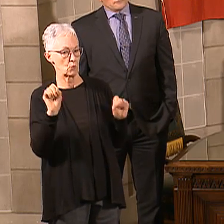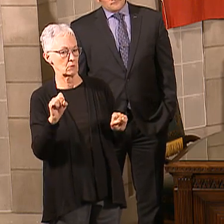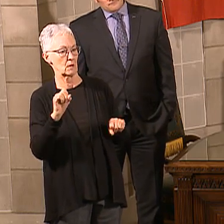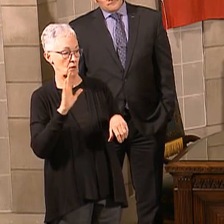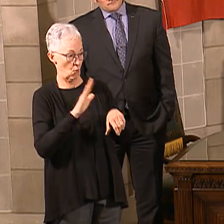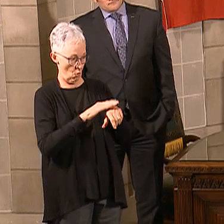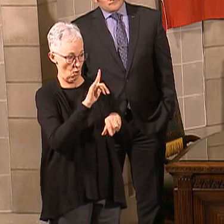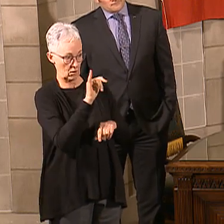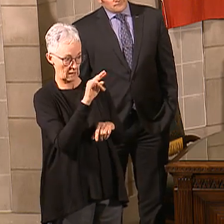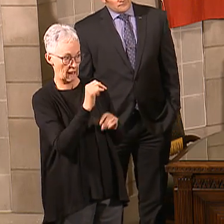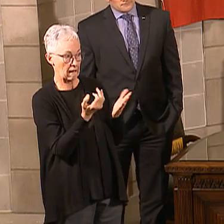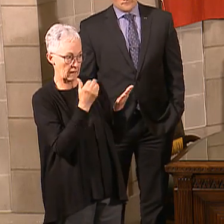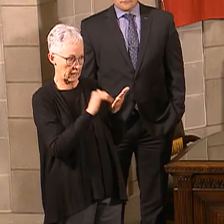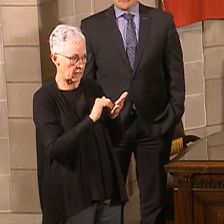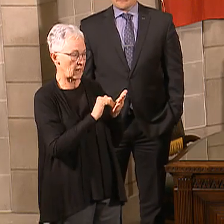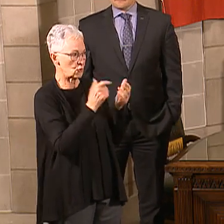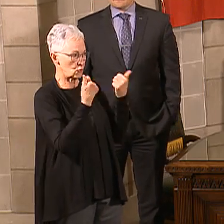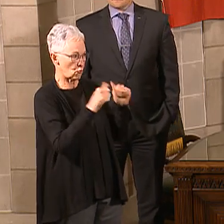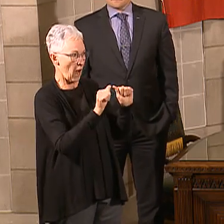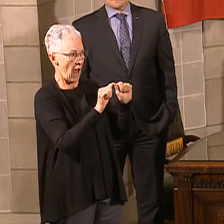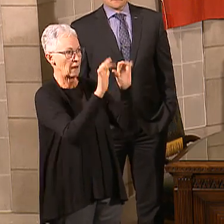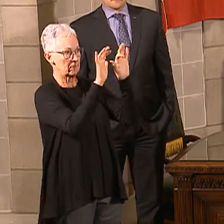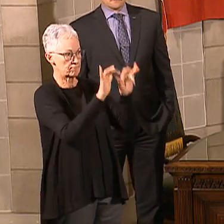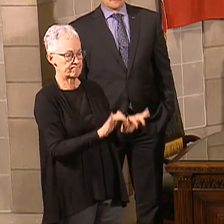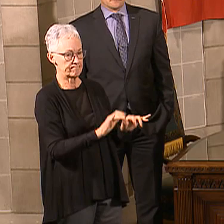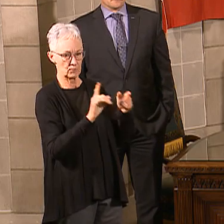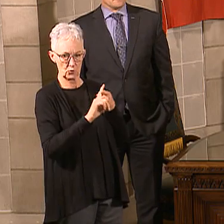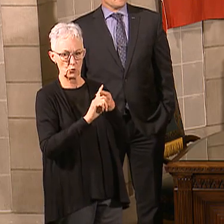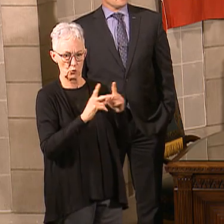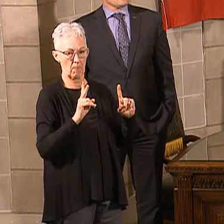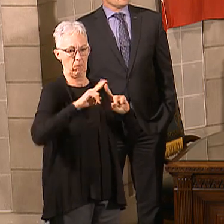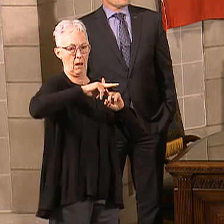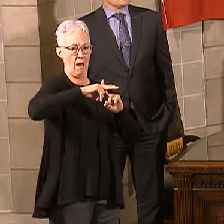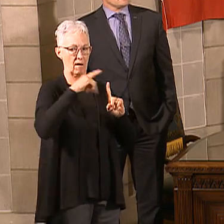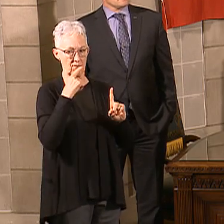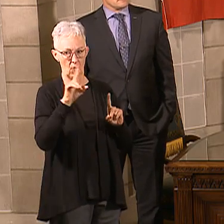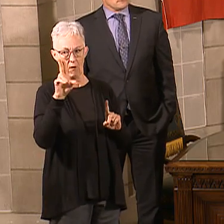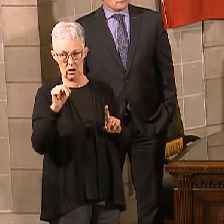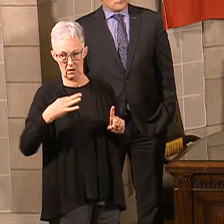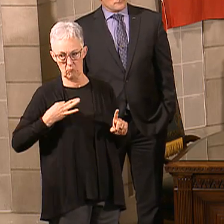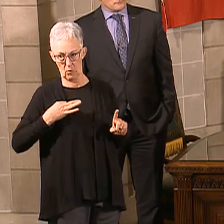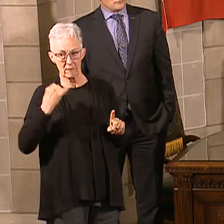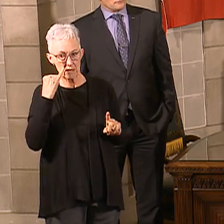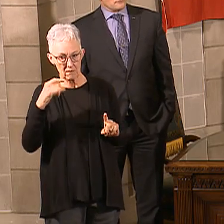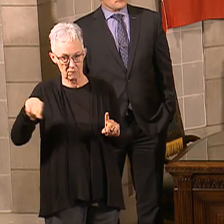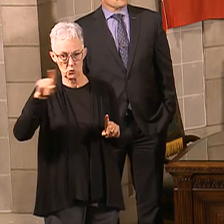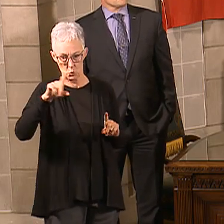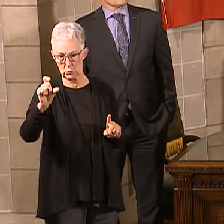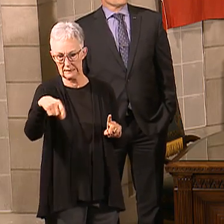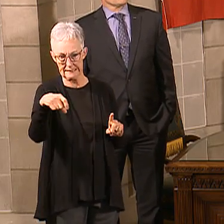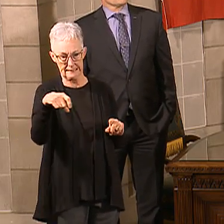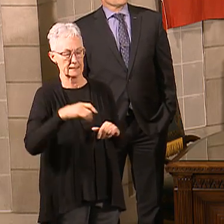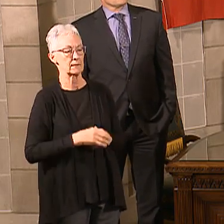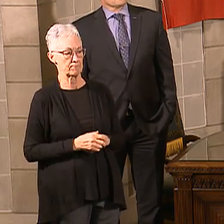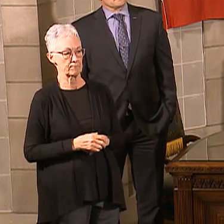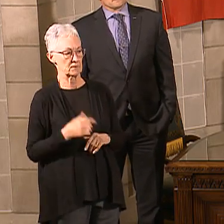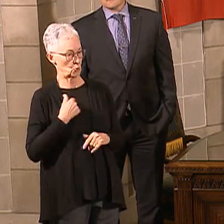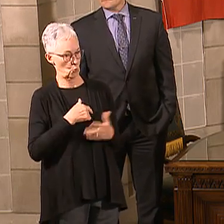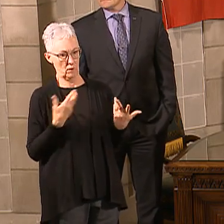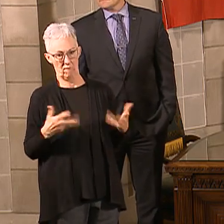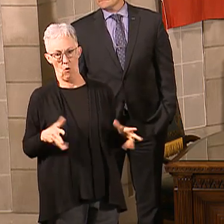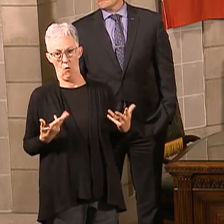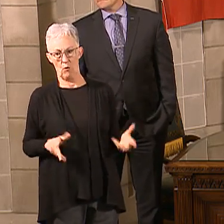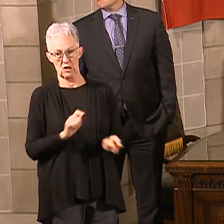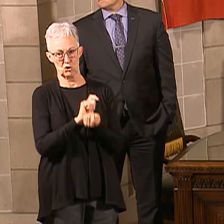have been impacted by the coronavirus. Those work requirements are waived. So I want everybody to know that we've made that fix, and please,